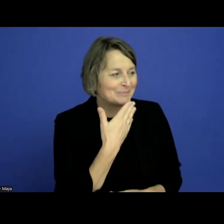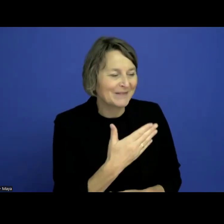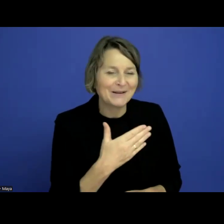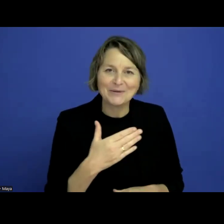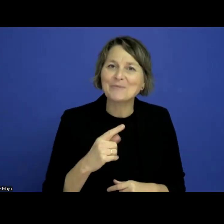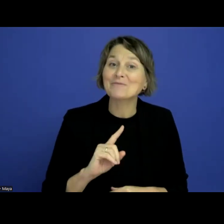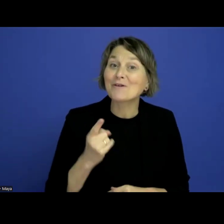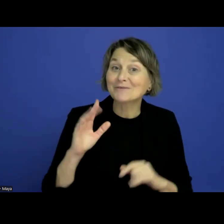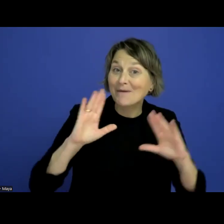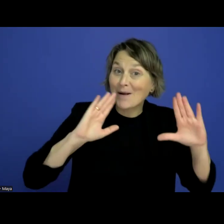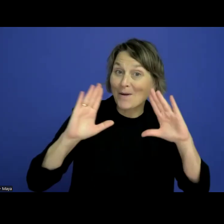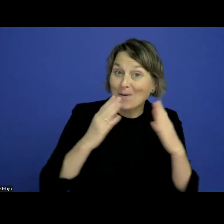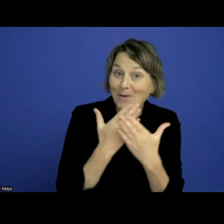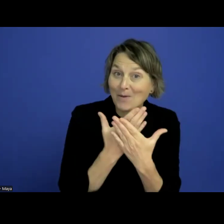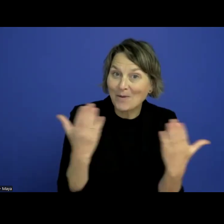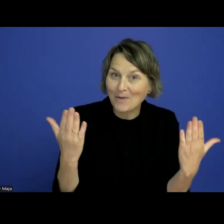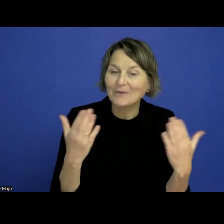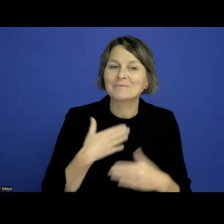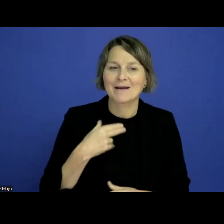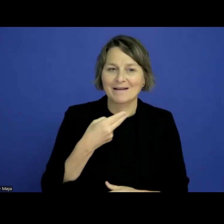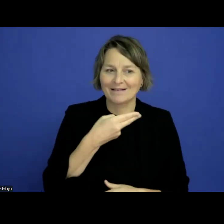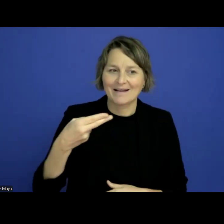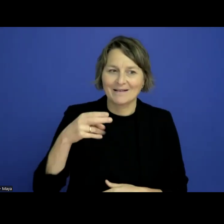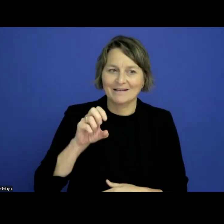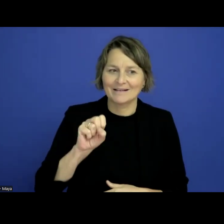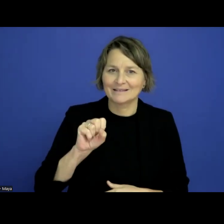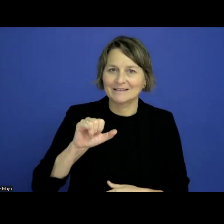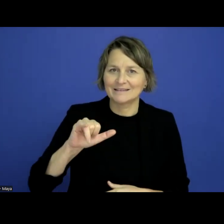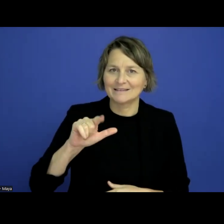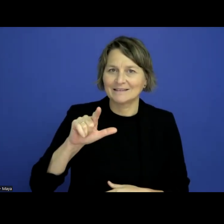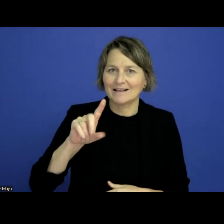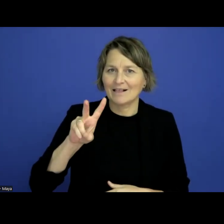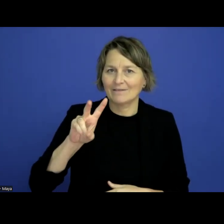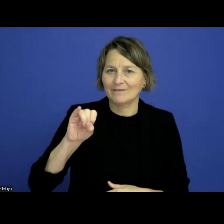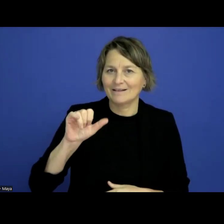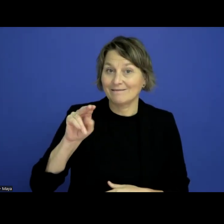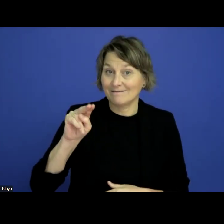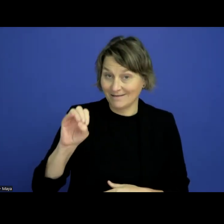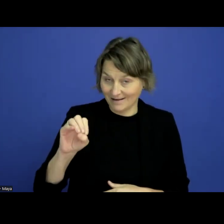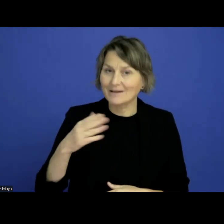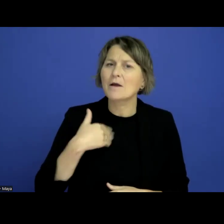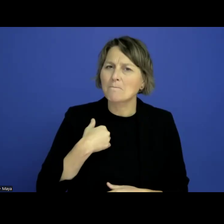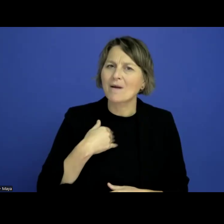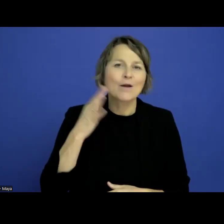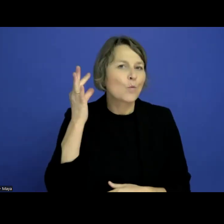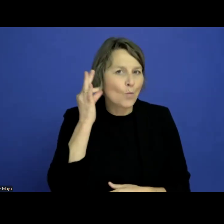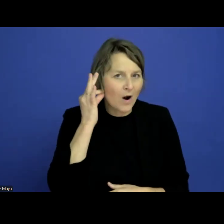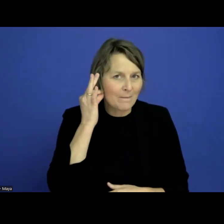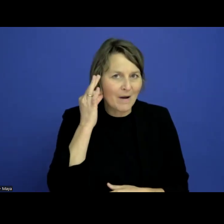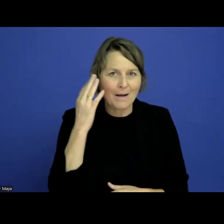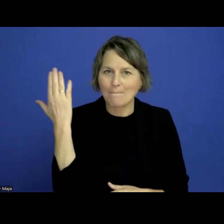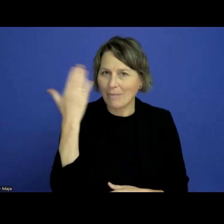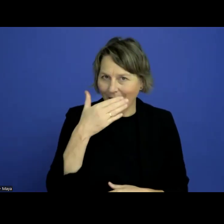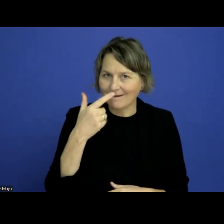everyone. Indeed, my name is Sylviane. I am a Black middle-aged French woman, and today I'm